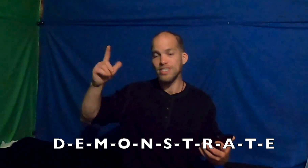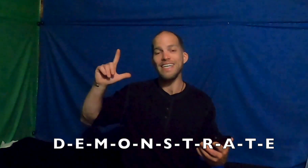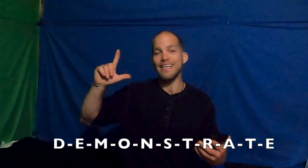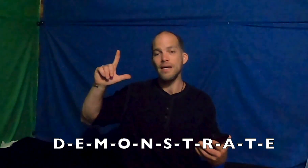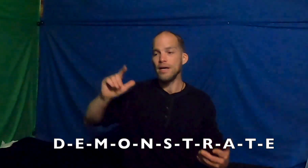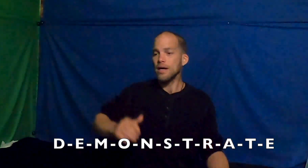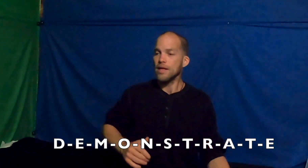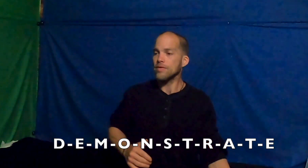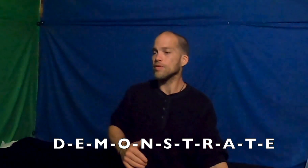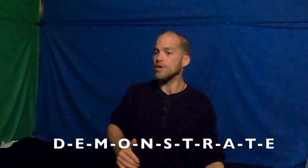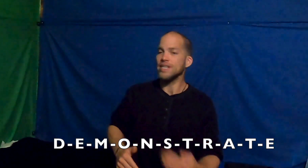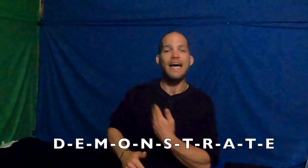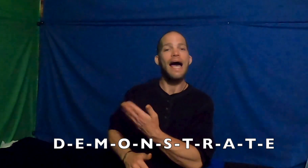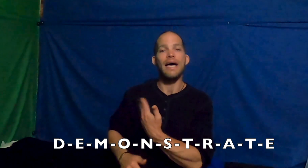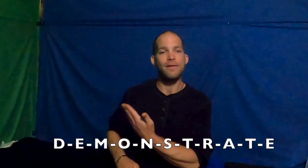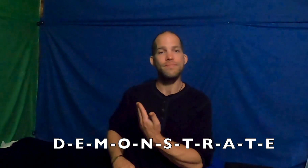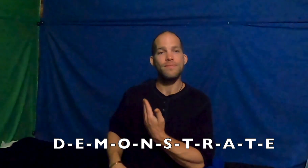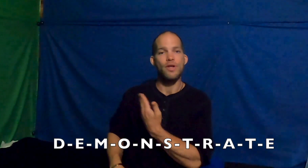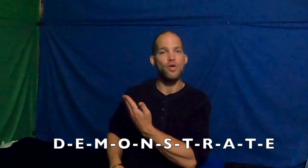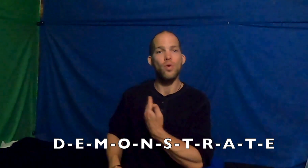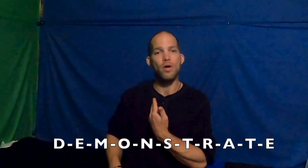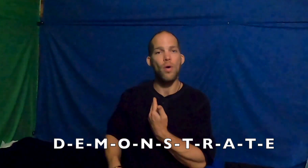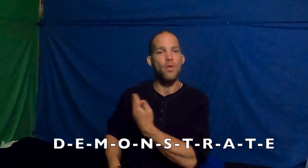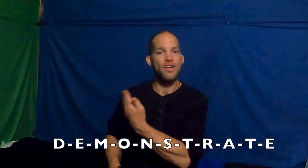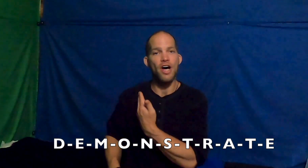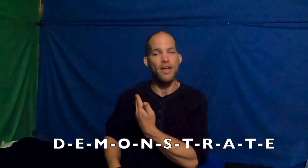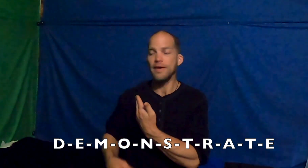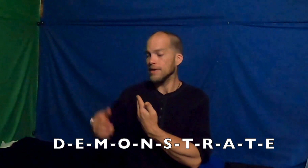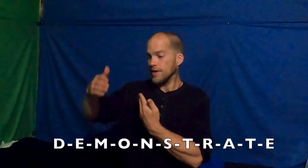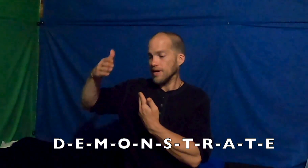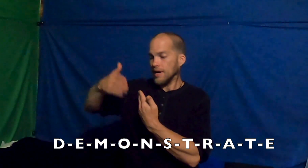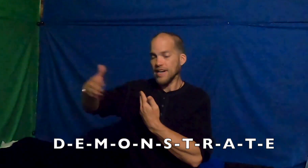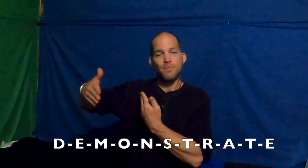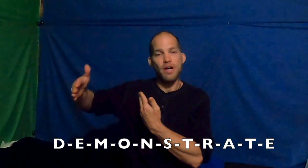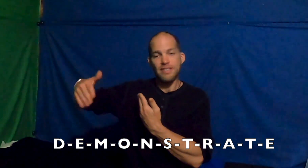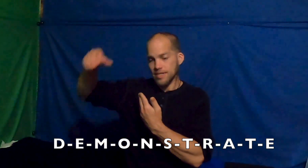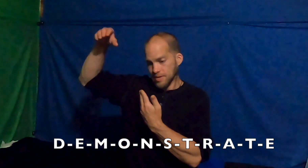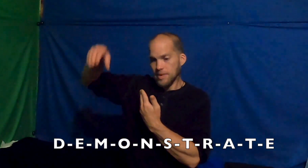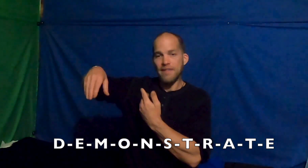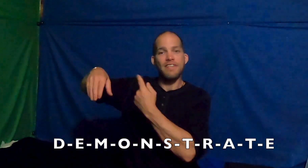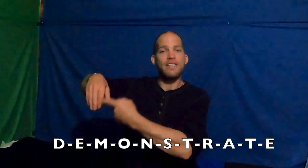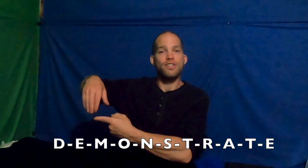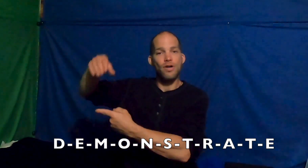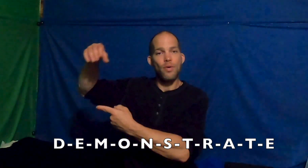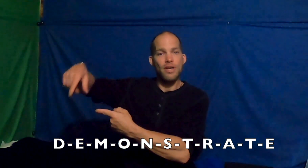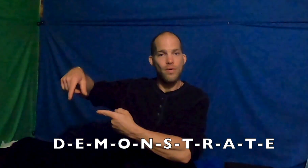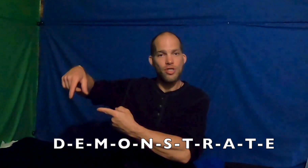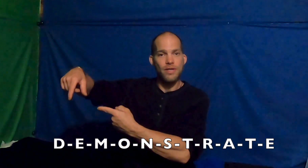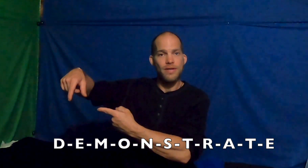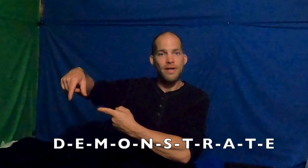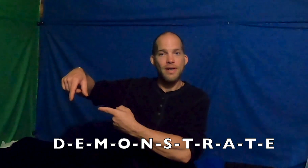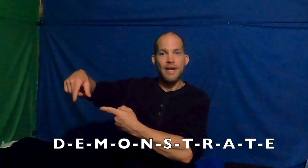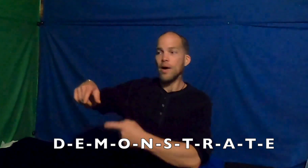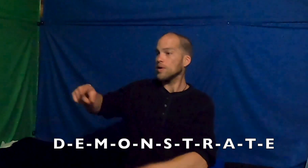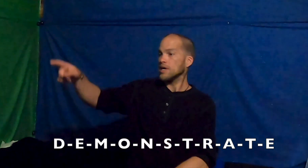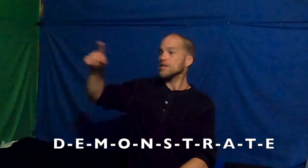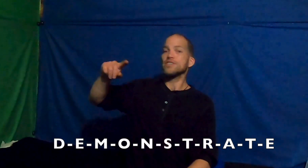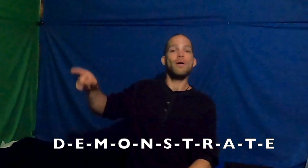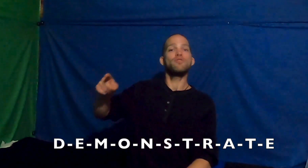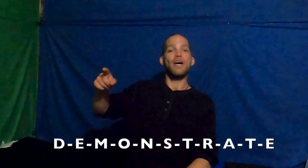D, the dia, the doer or the done, expressed, manifestation, ongoing notion. Now subject,